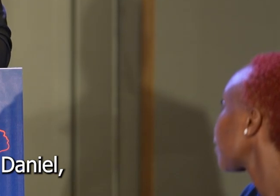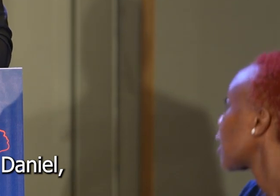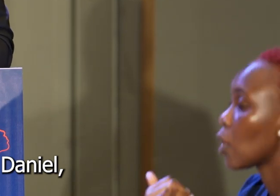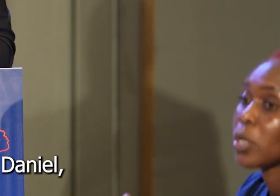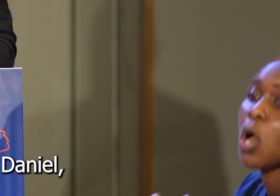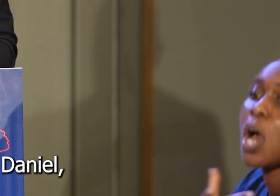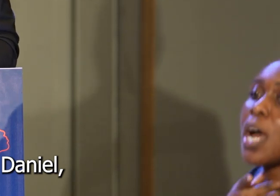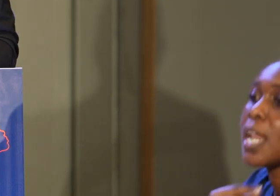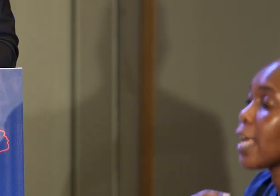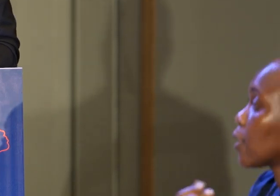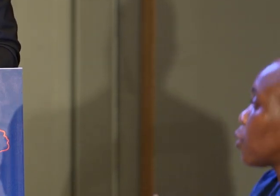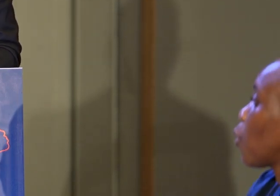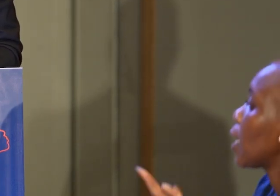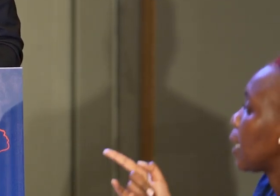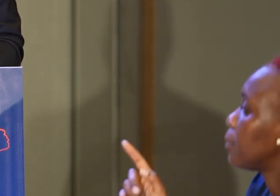to welcome Daniel